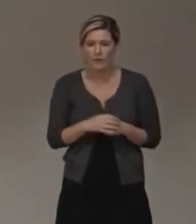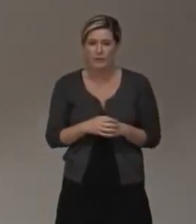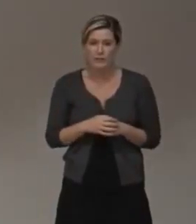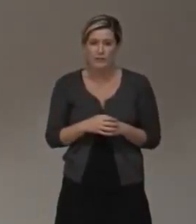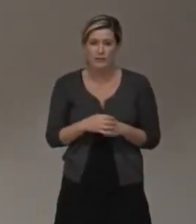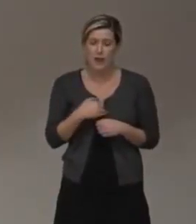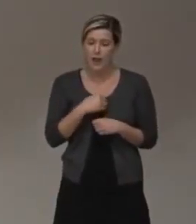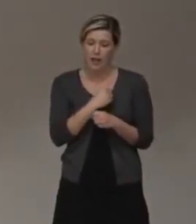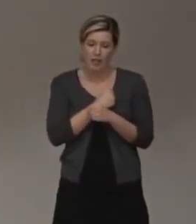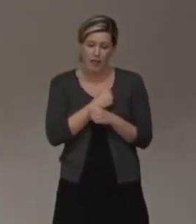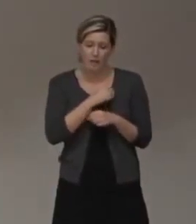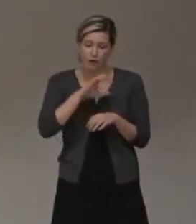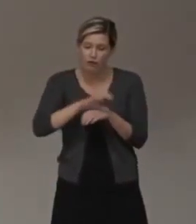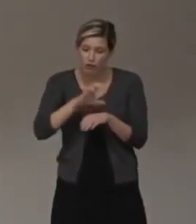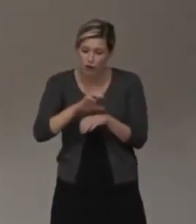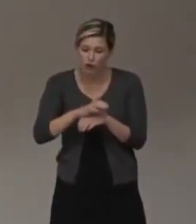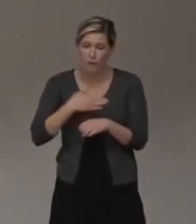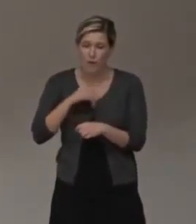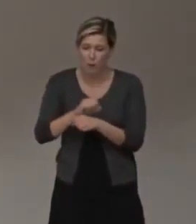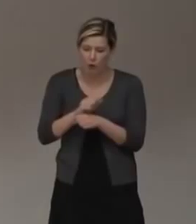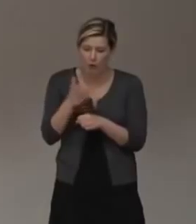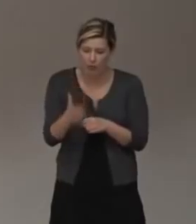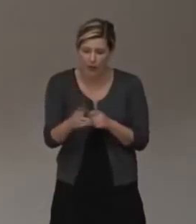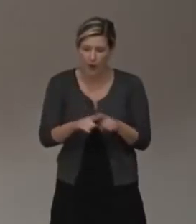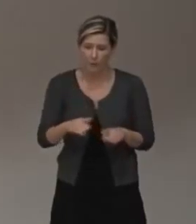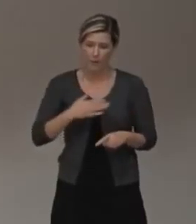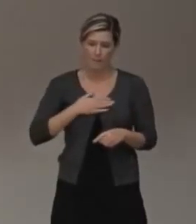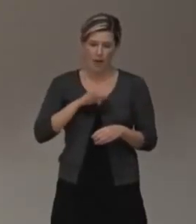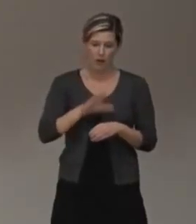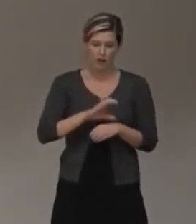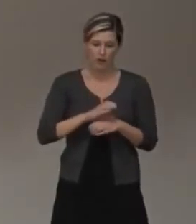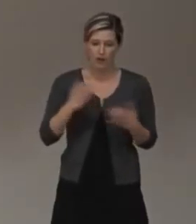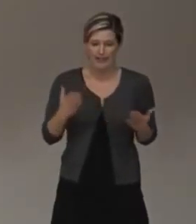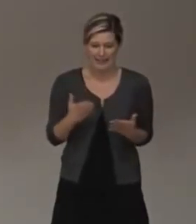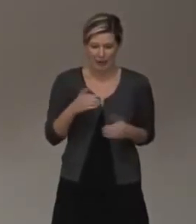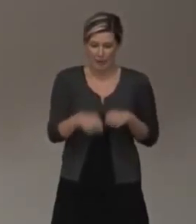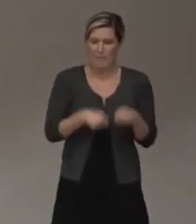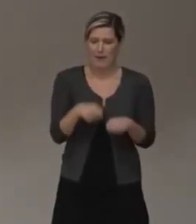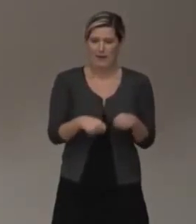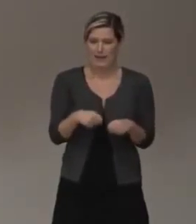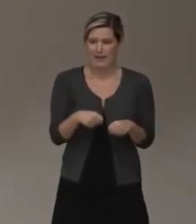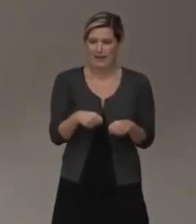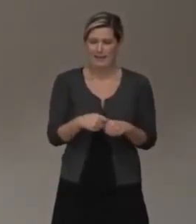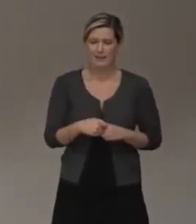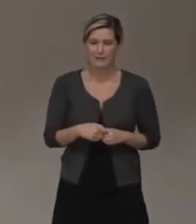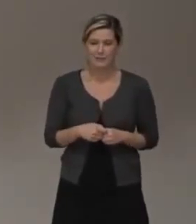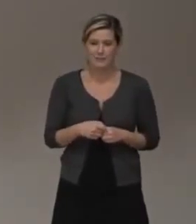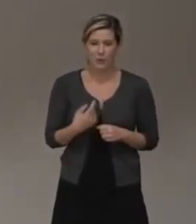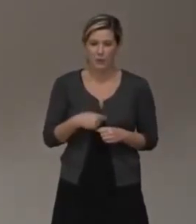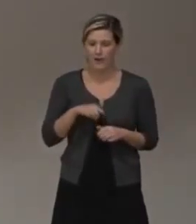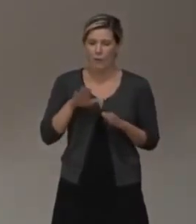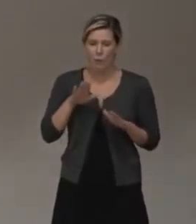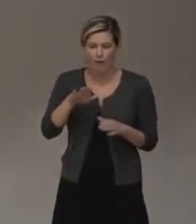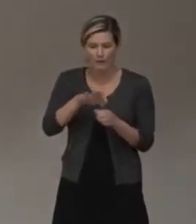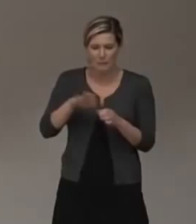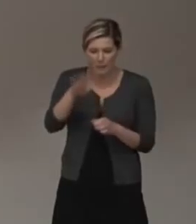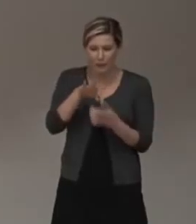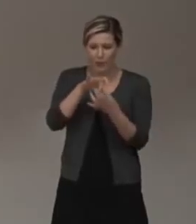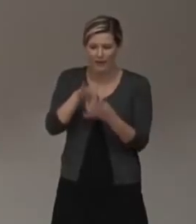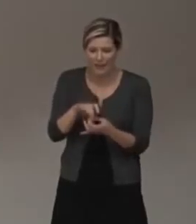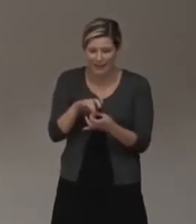love the church and the work that I'm doing there, but my church is here on the bike. And we have this wonderful spiritual connection when